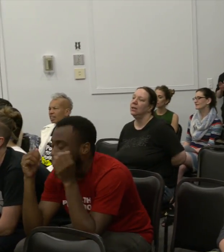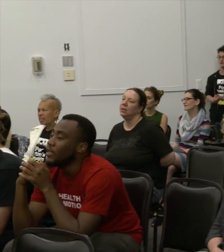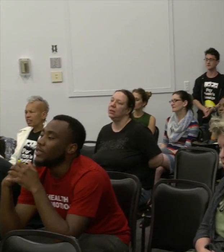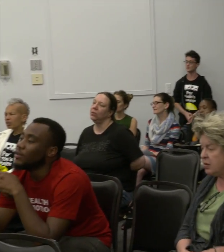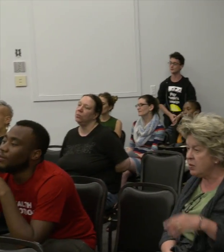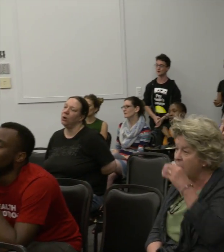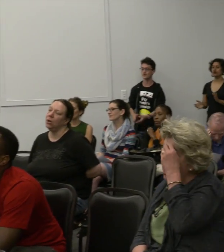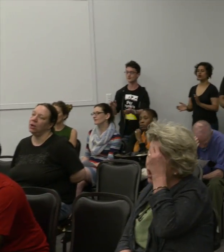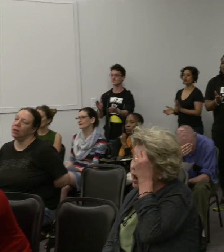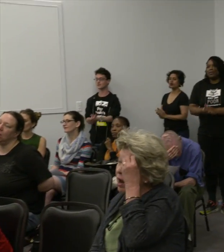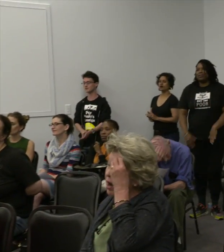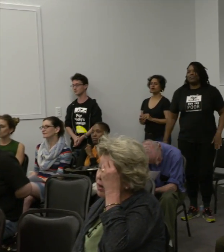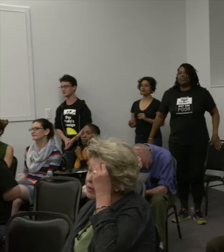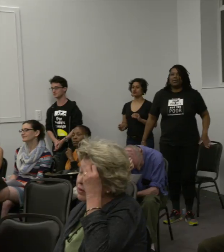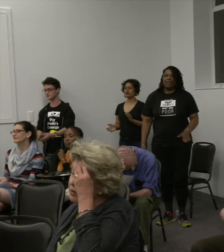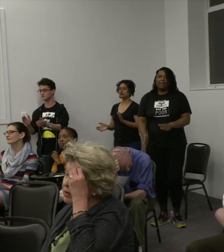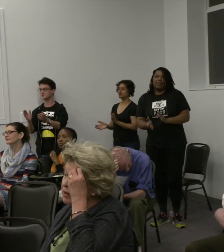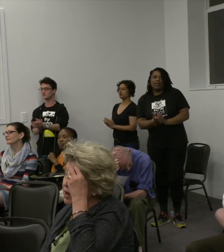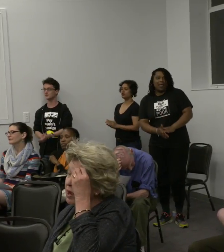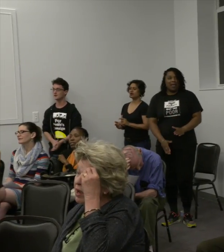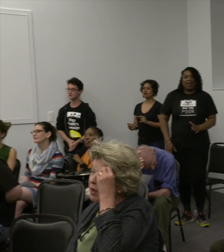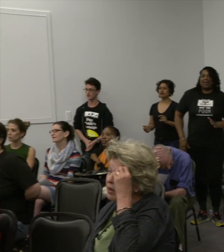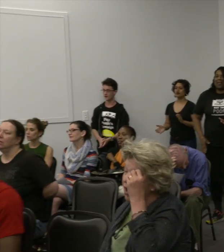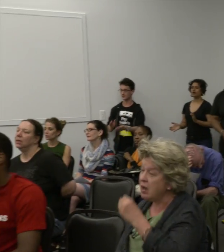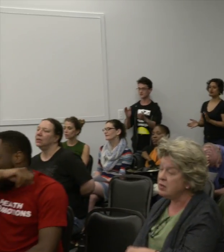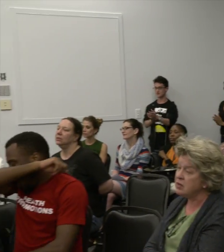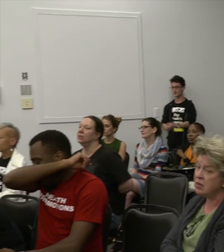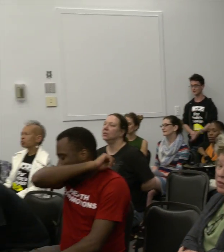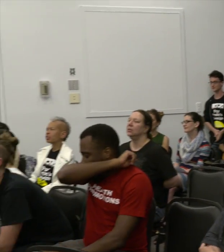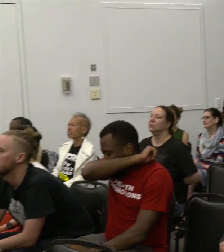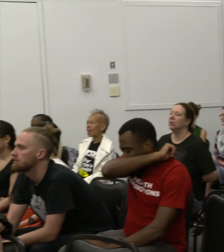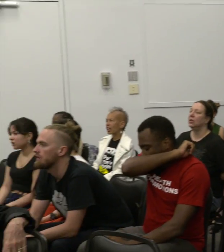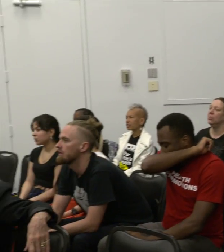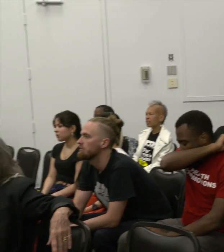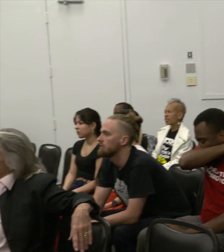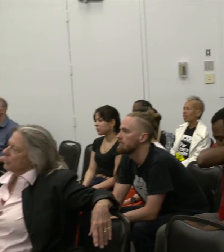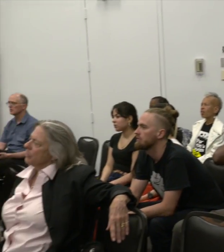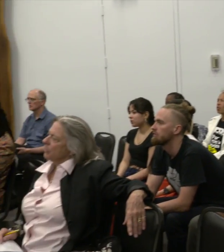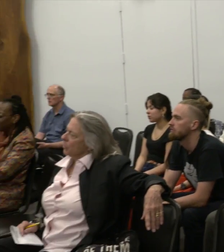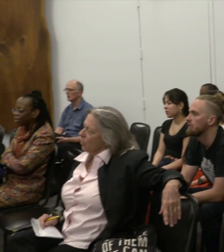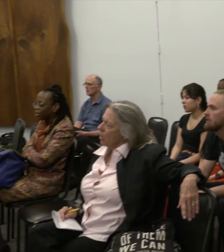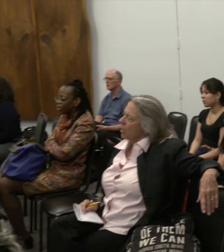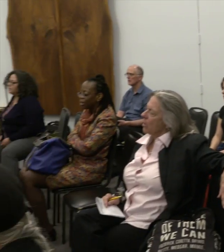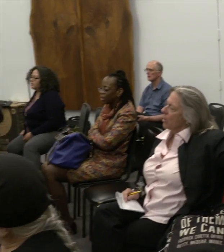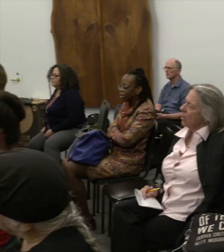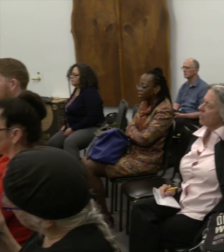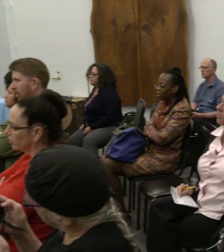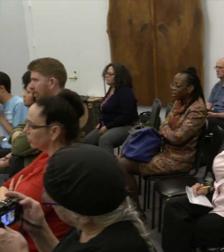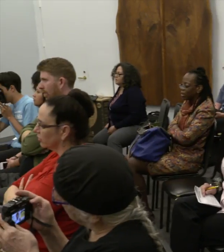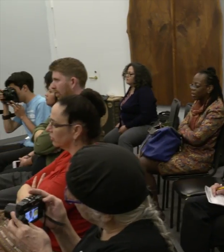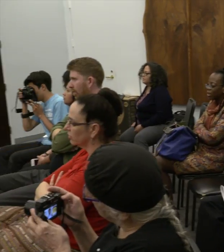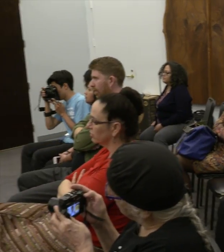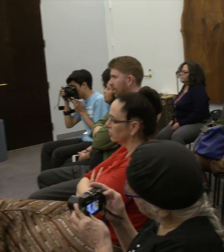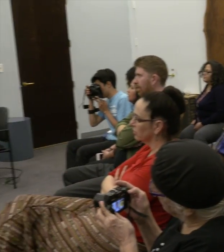wade in the water. God's gonna trouble the